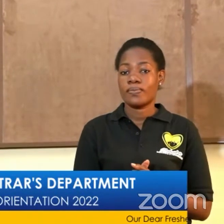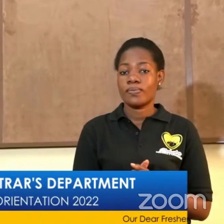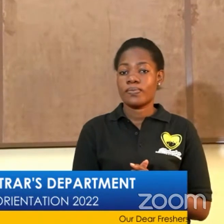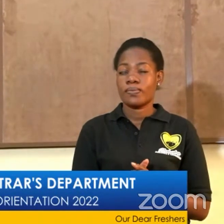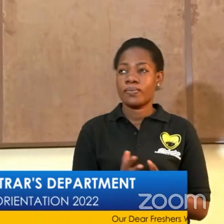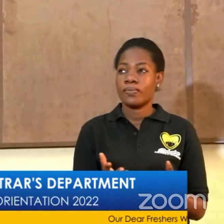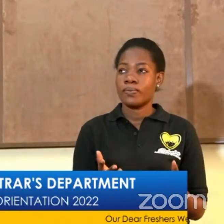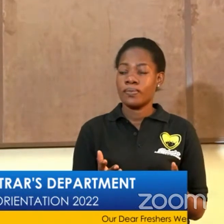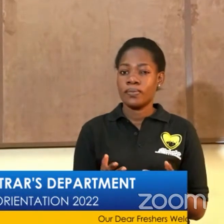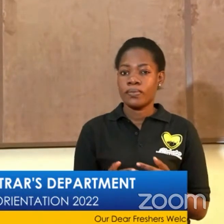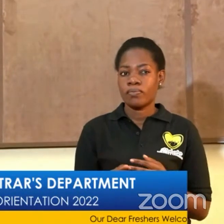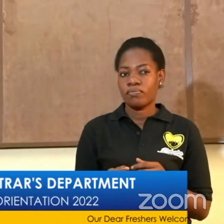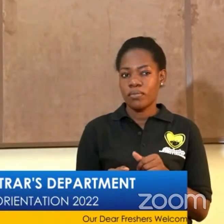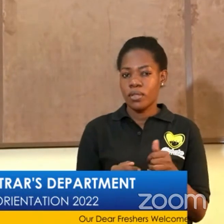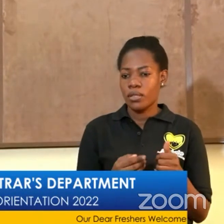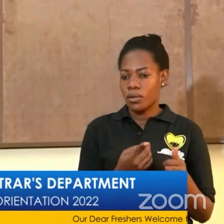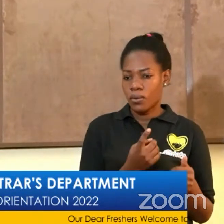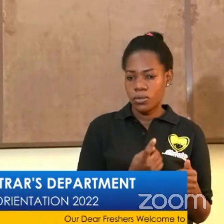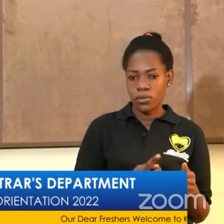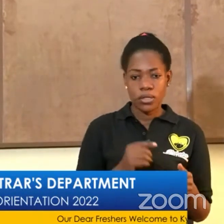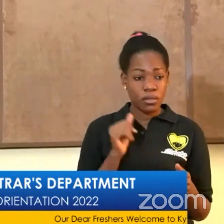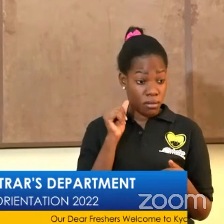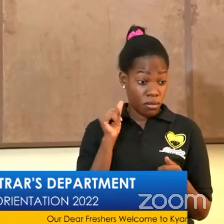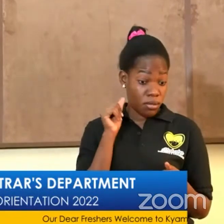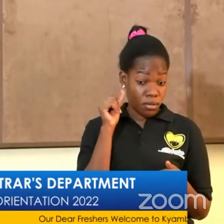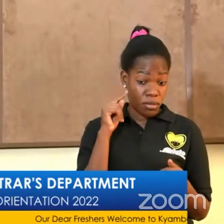There's another question. I think this is for us.